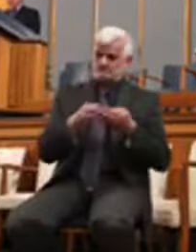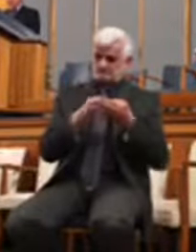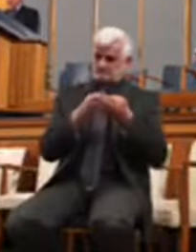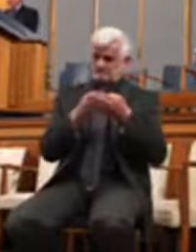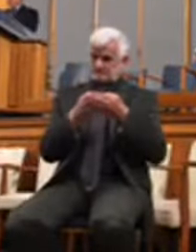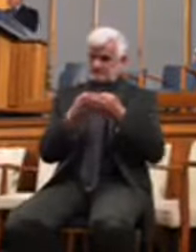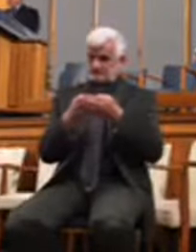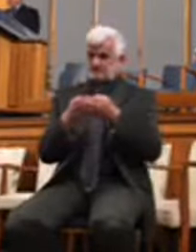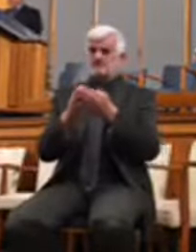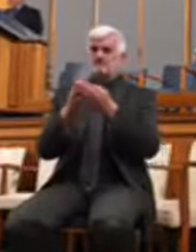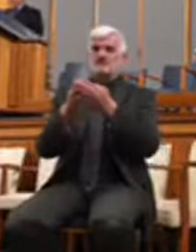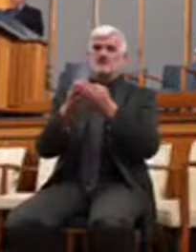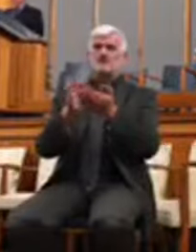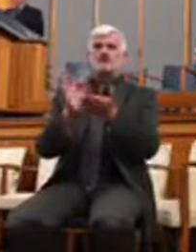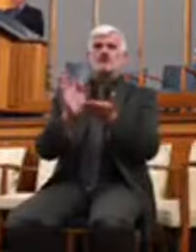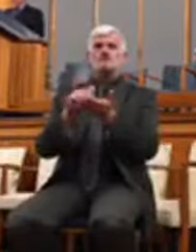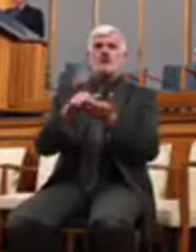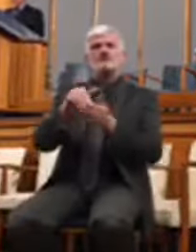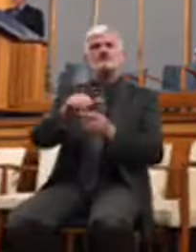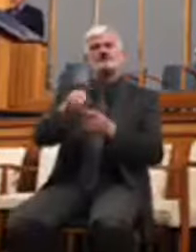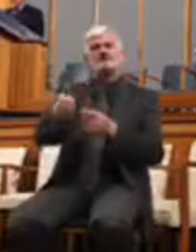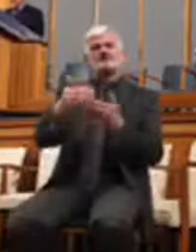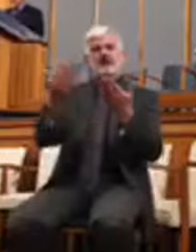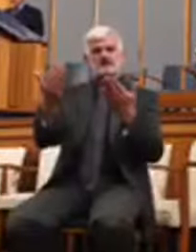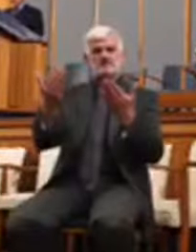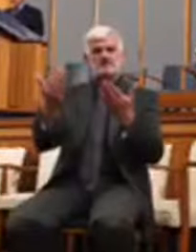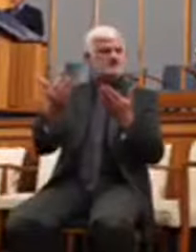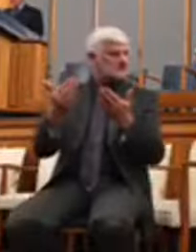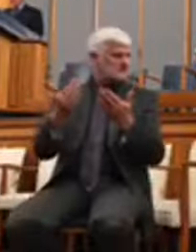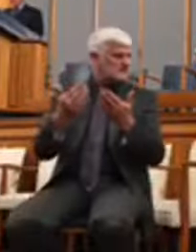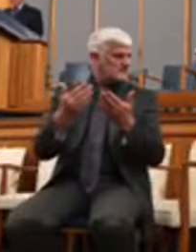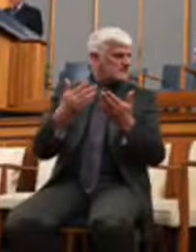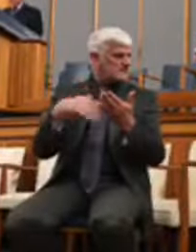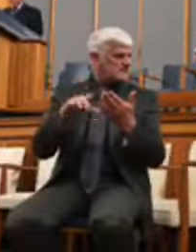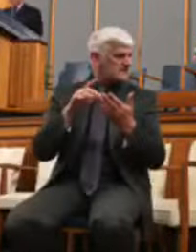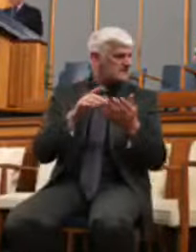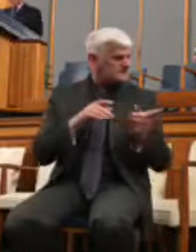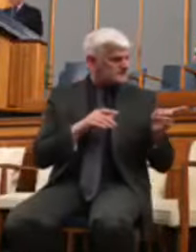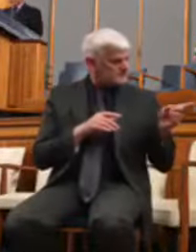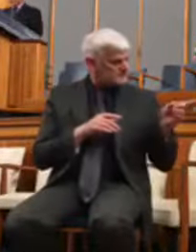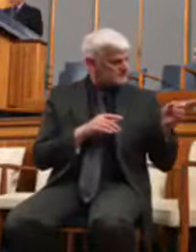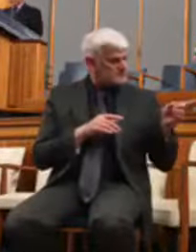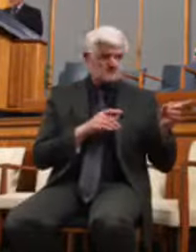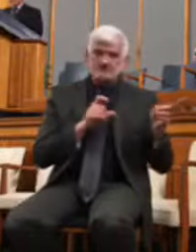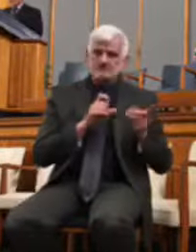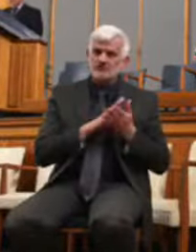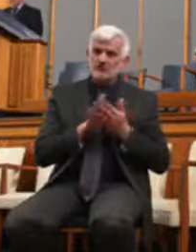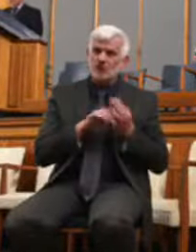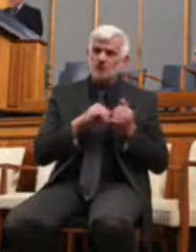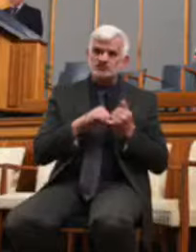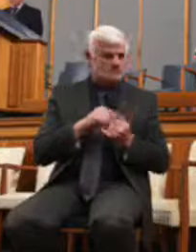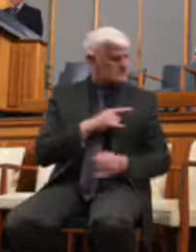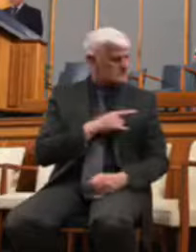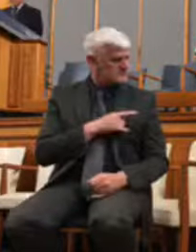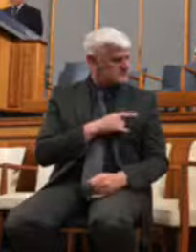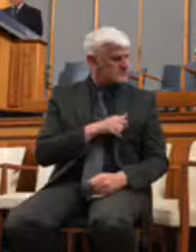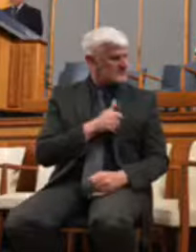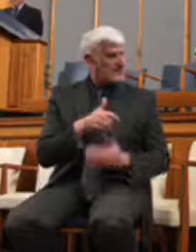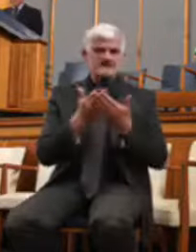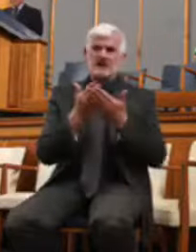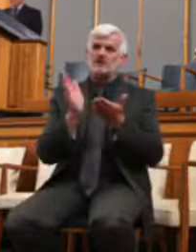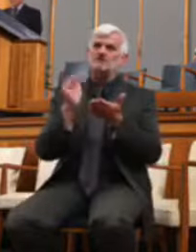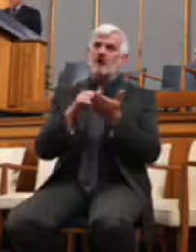came to the next day over against Chios. And the next day we